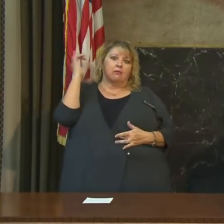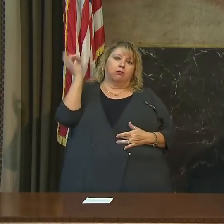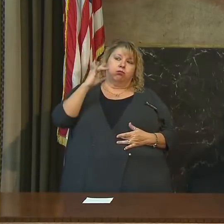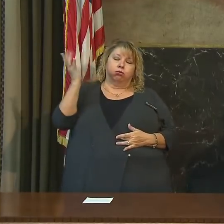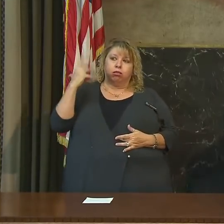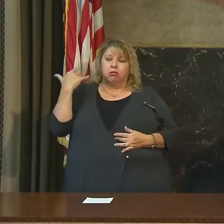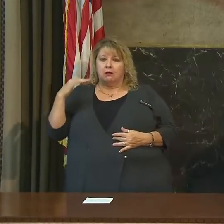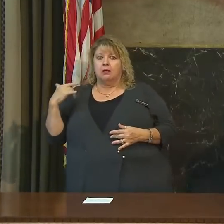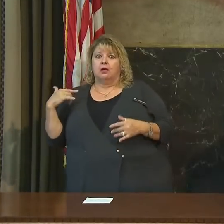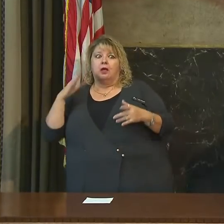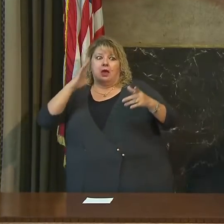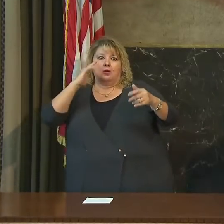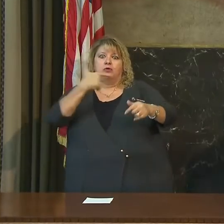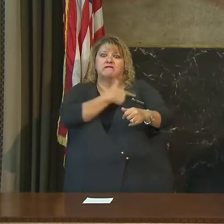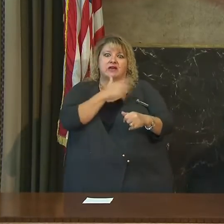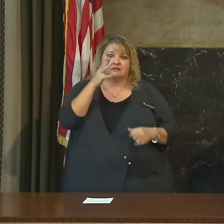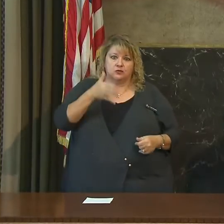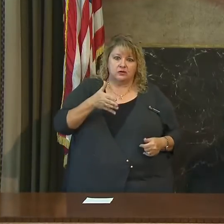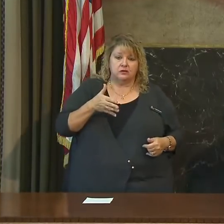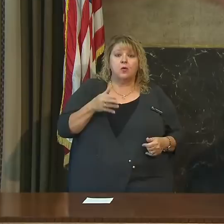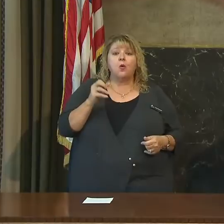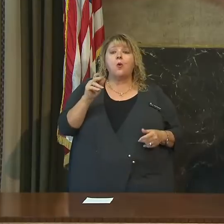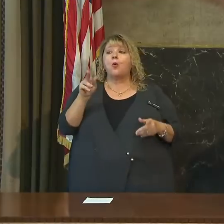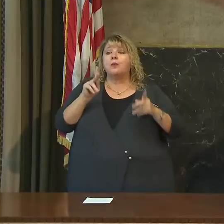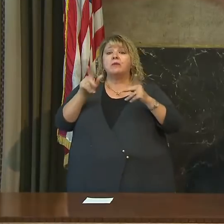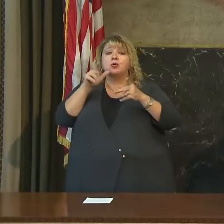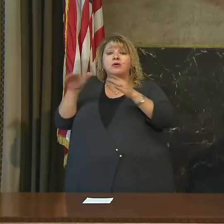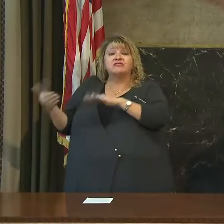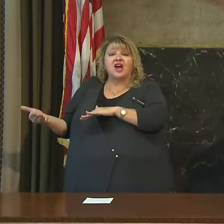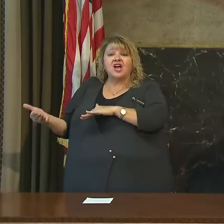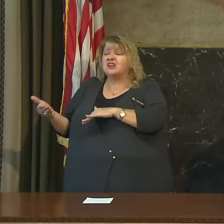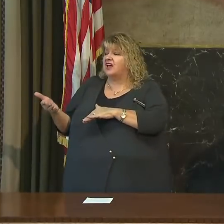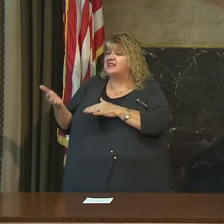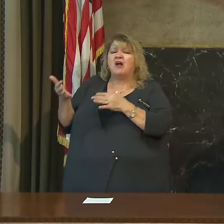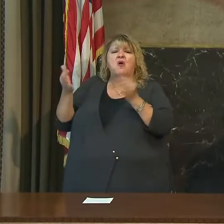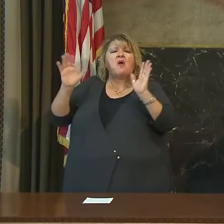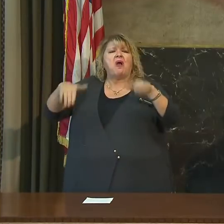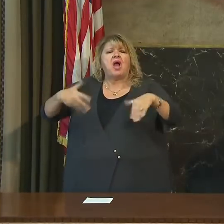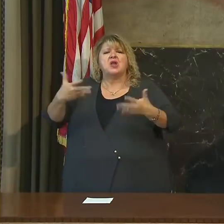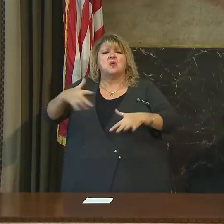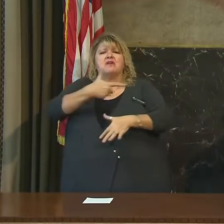to family members of people who died, who chose not to be vaccinated.